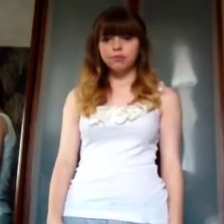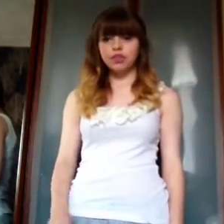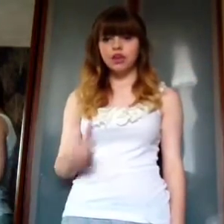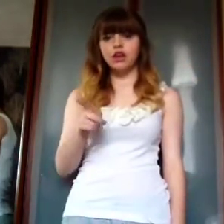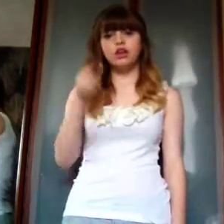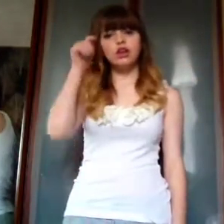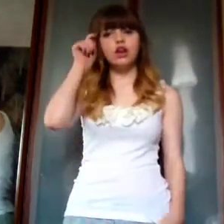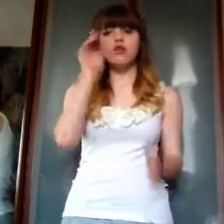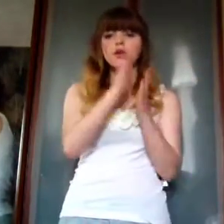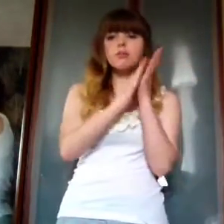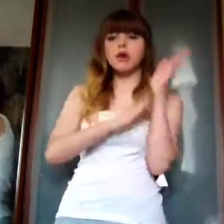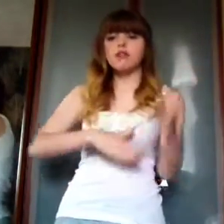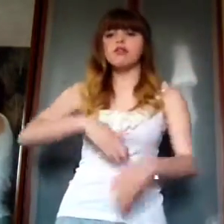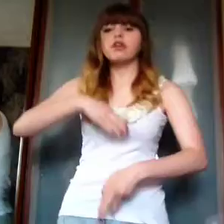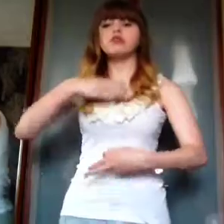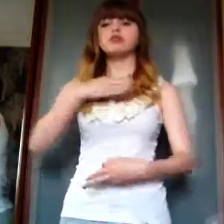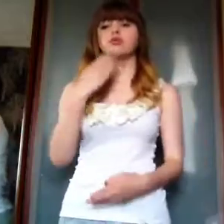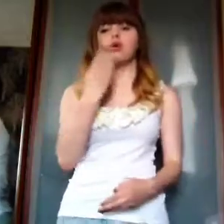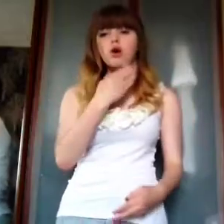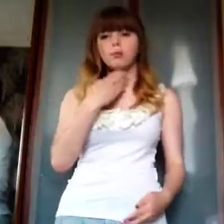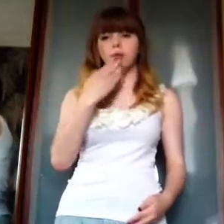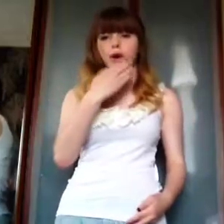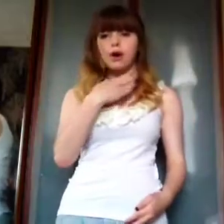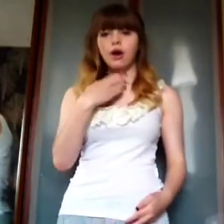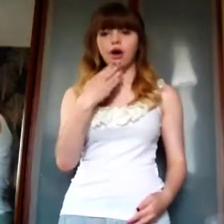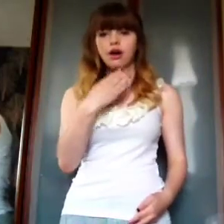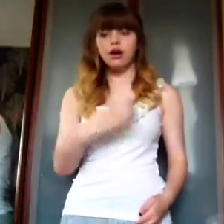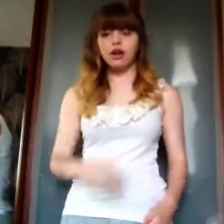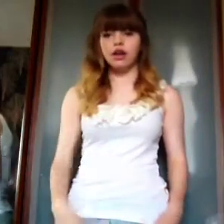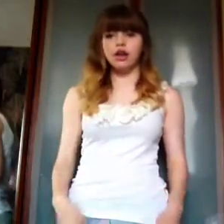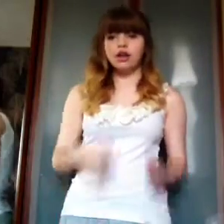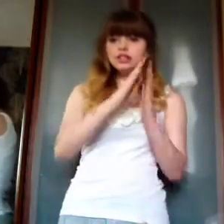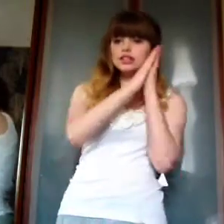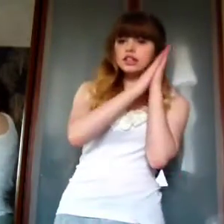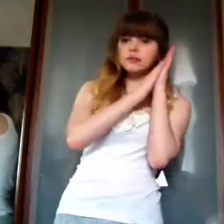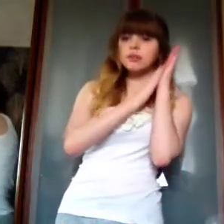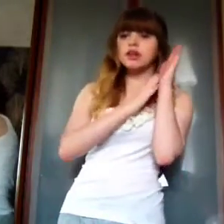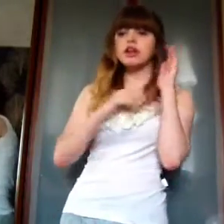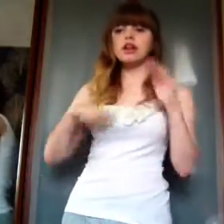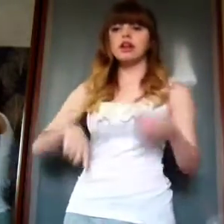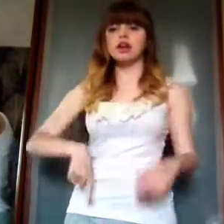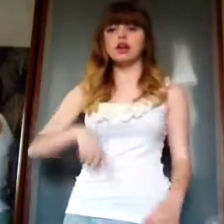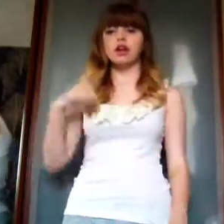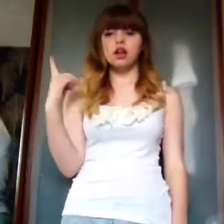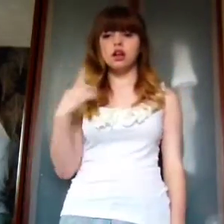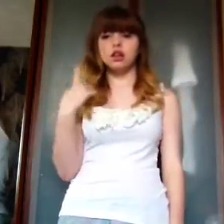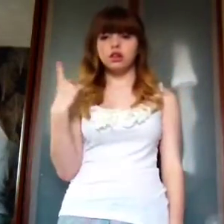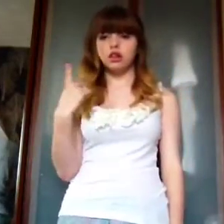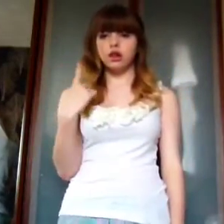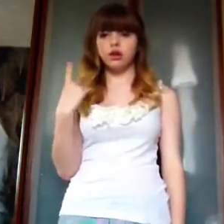You know the bed feels warmer, sleeping here alone